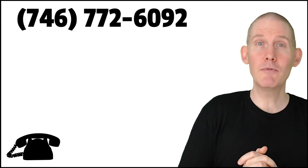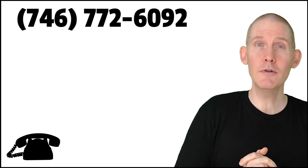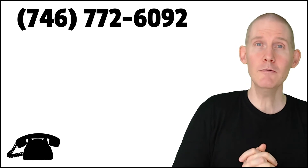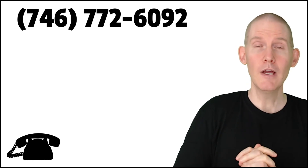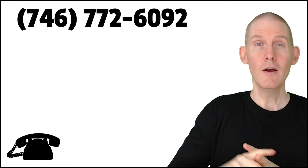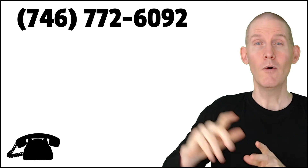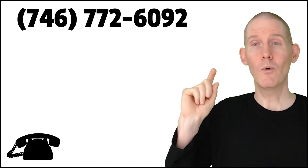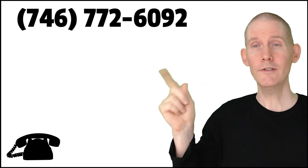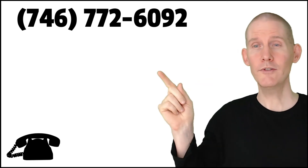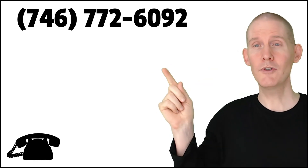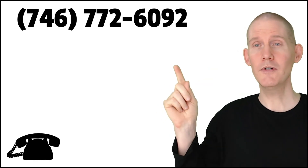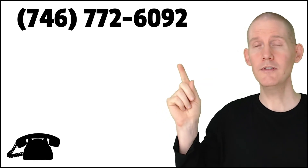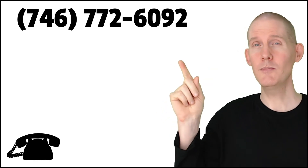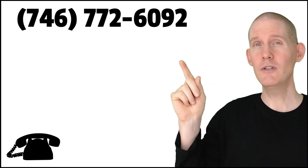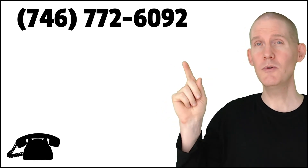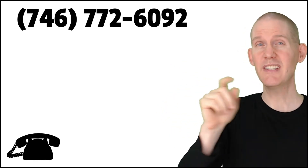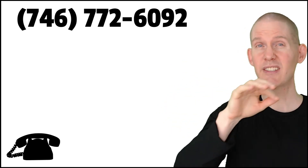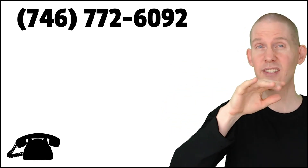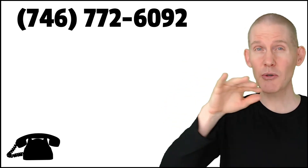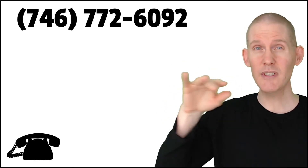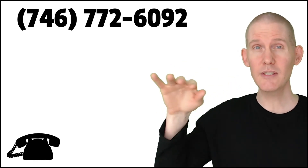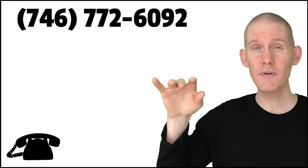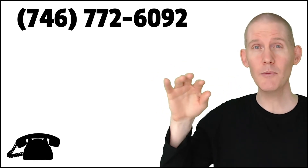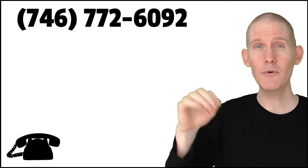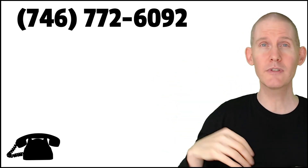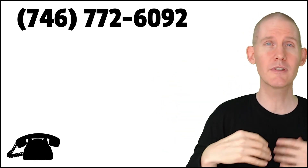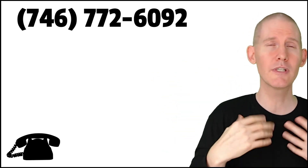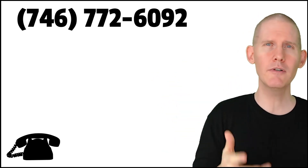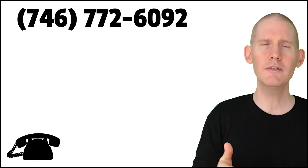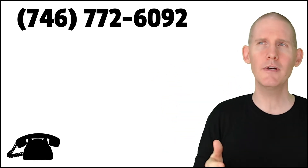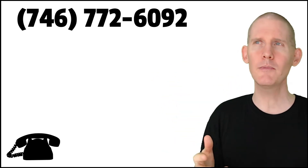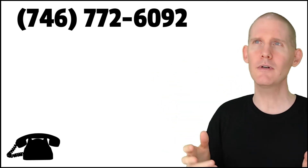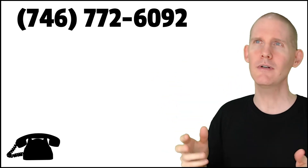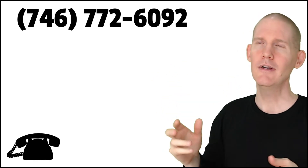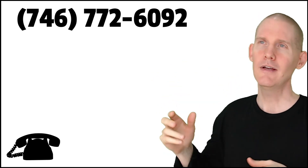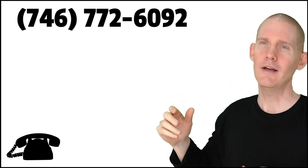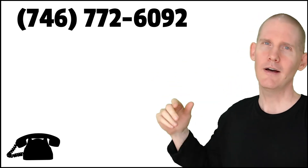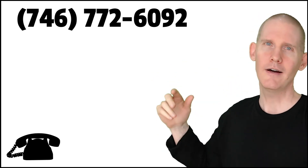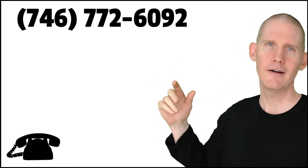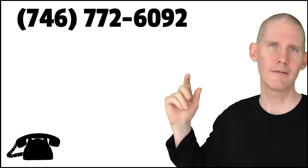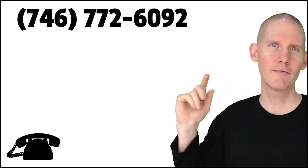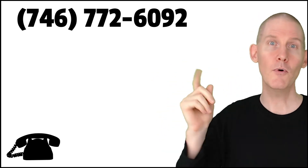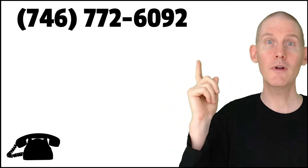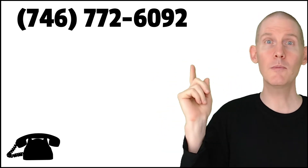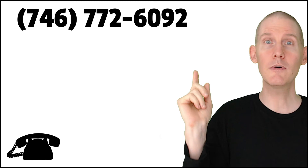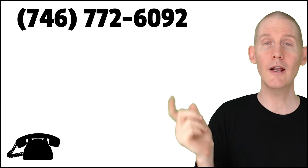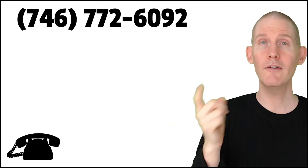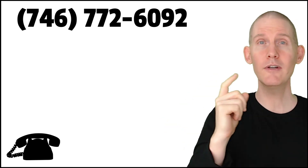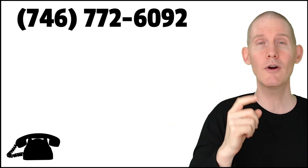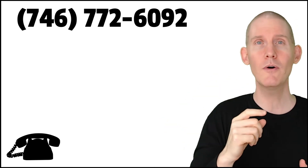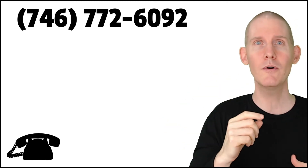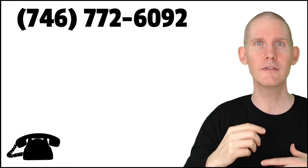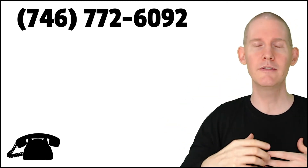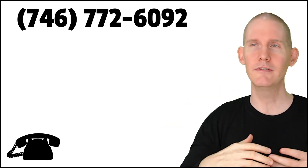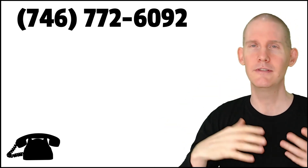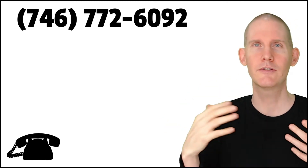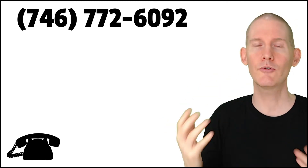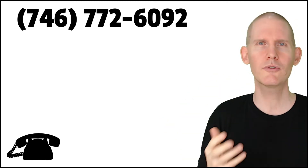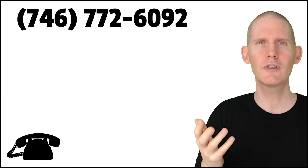review. Once you're going to be doing a series of numbers, serial number, phone number, area code, social security